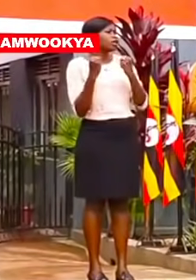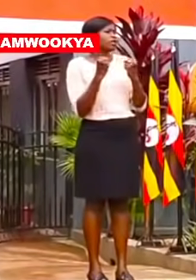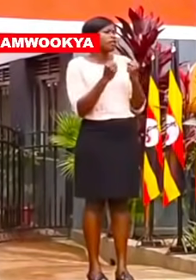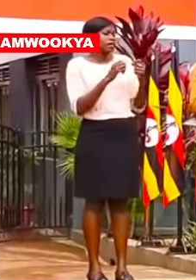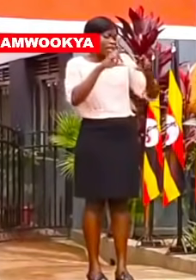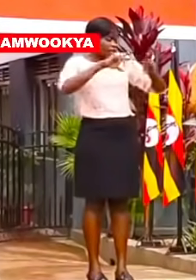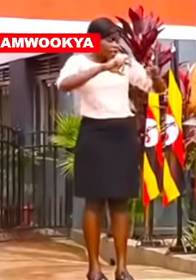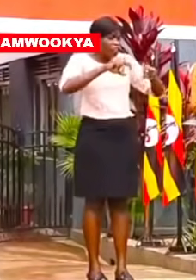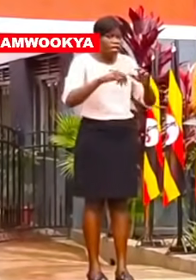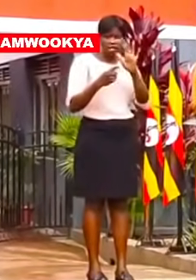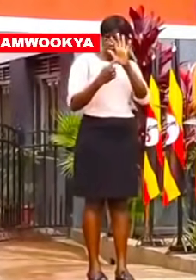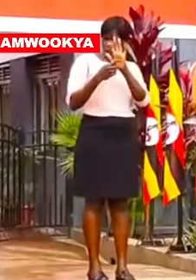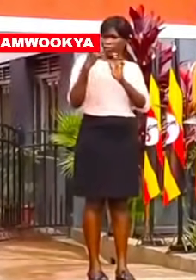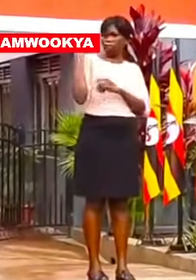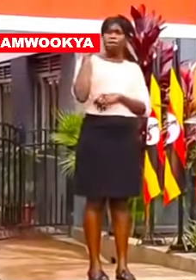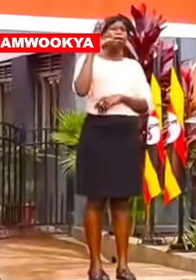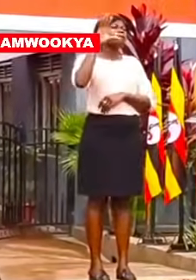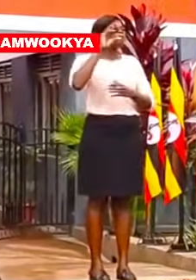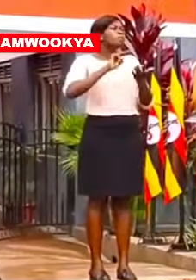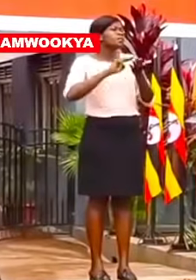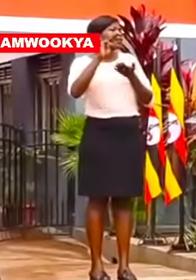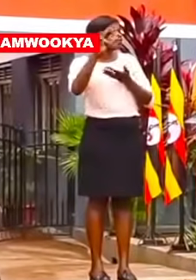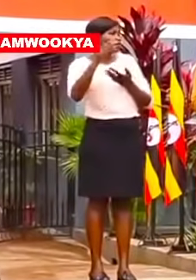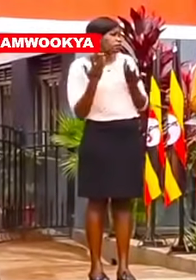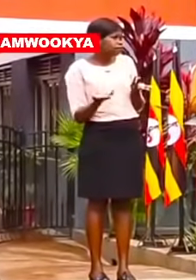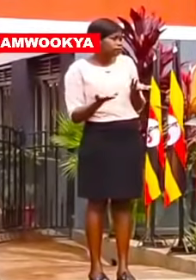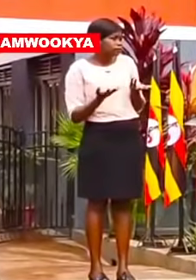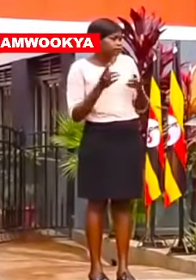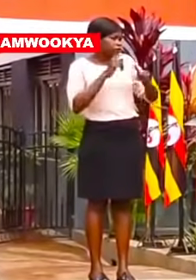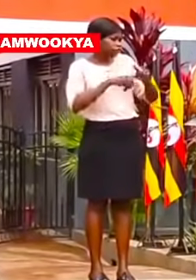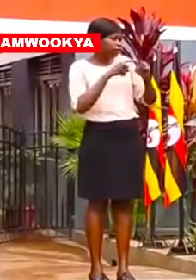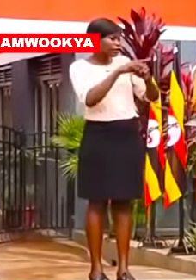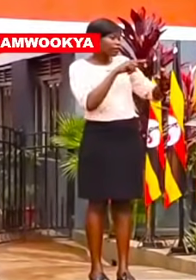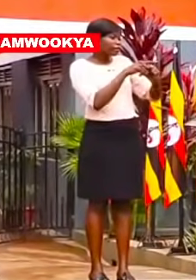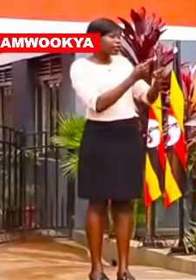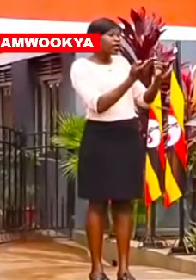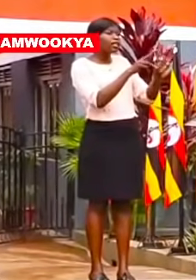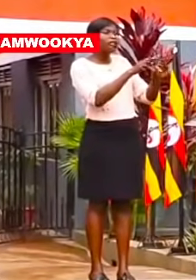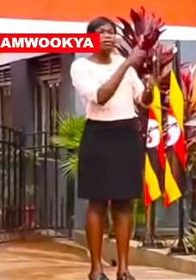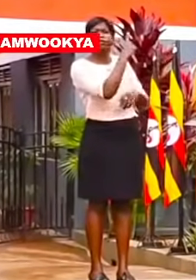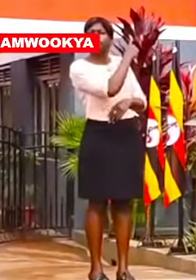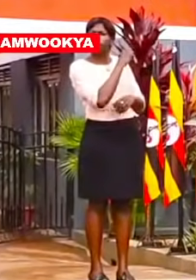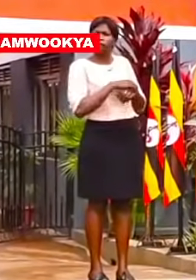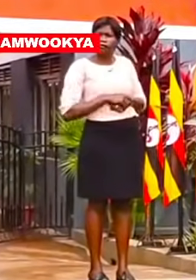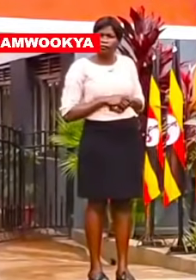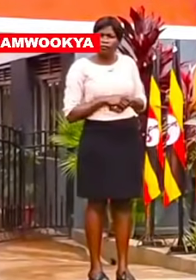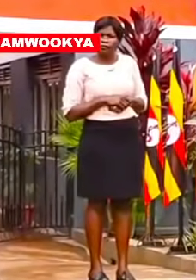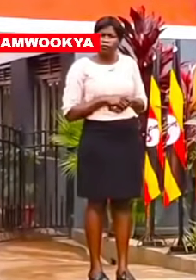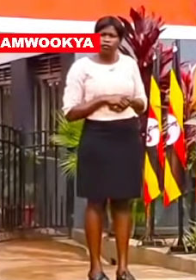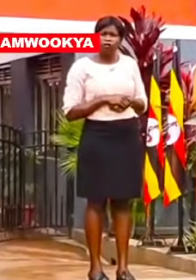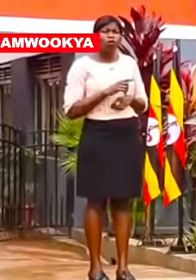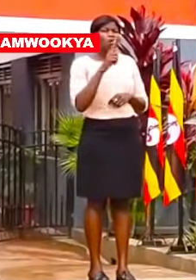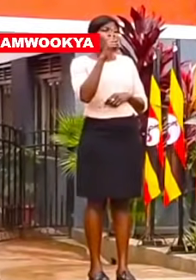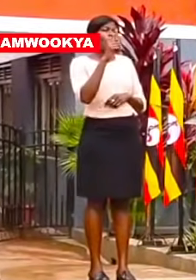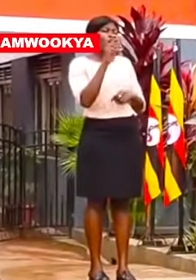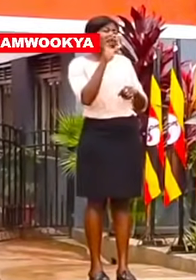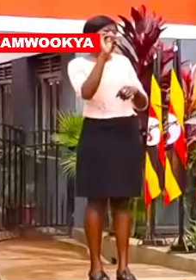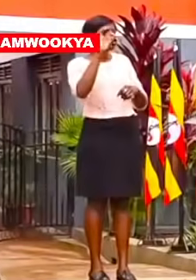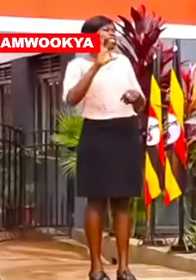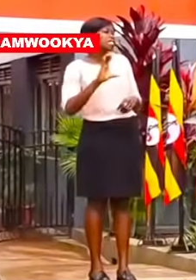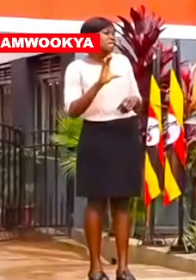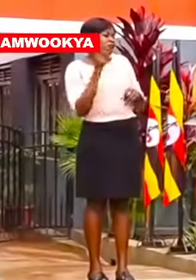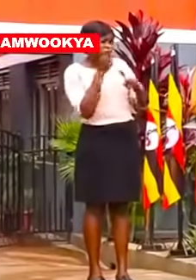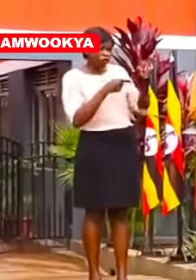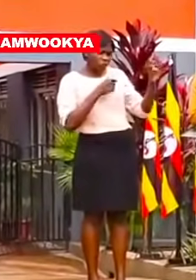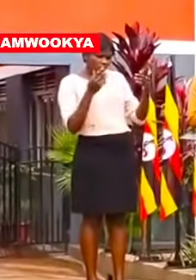recently in Masaka, as the killings were ongoing there, one of the OC, an OC from